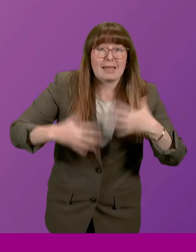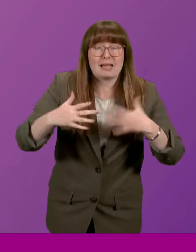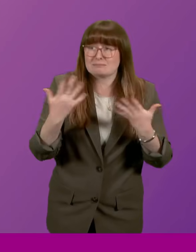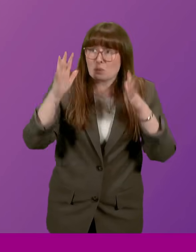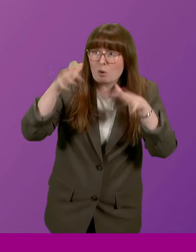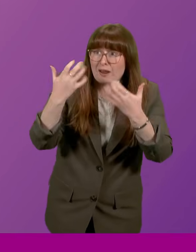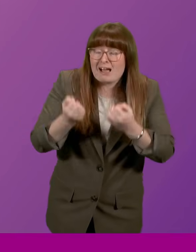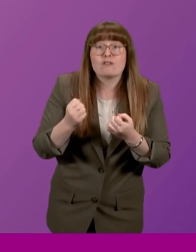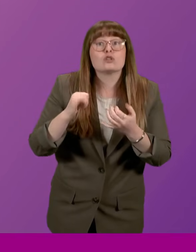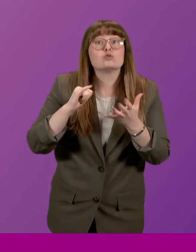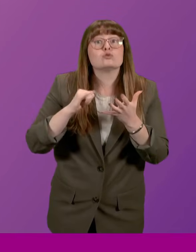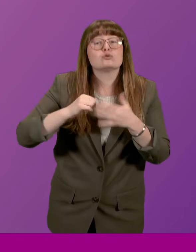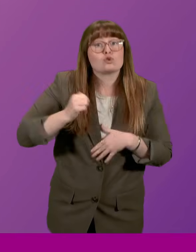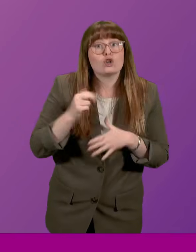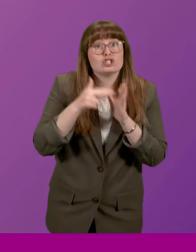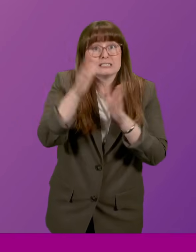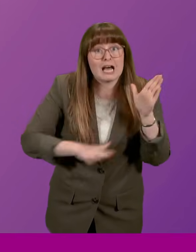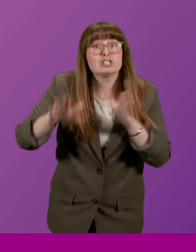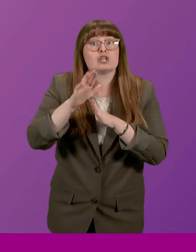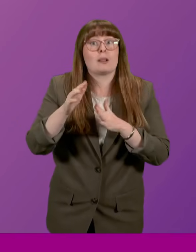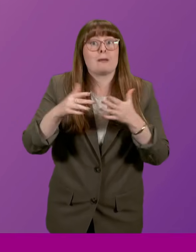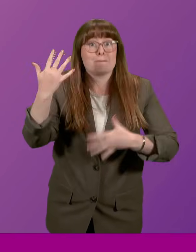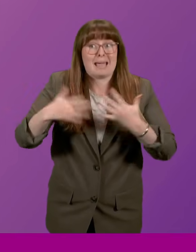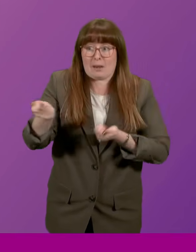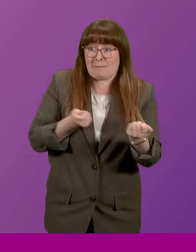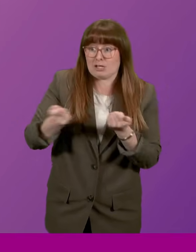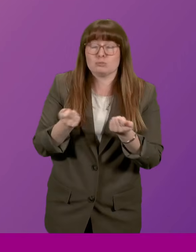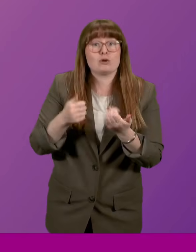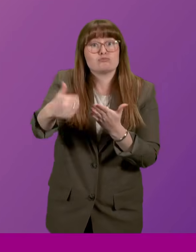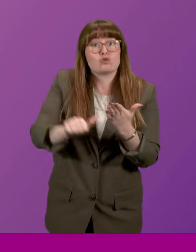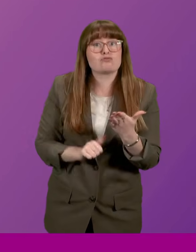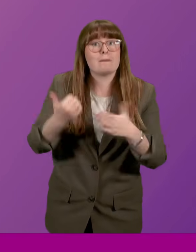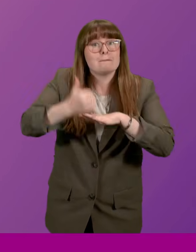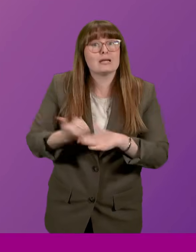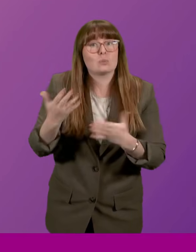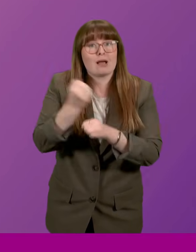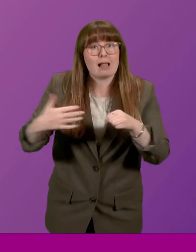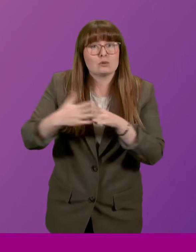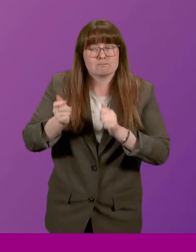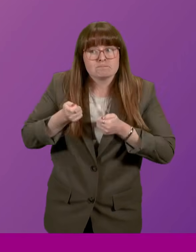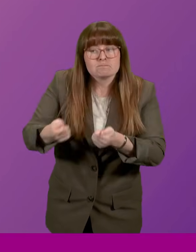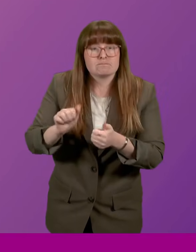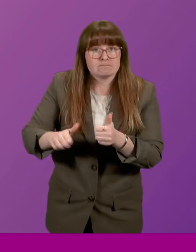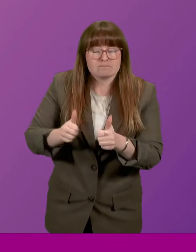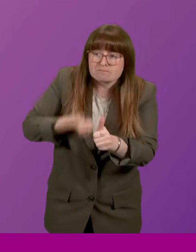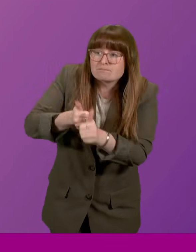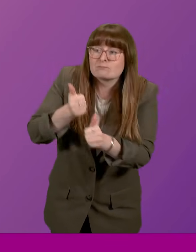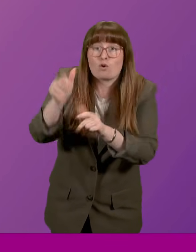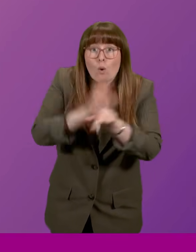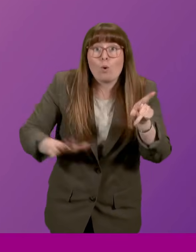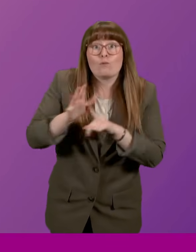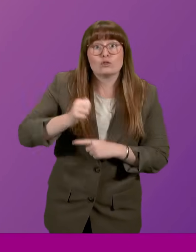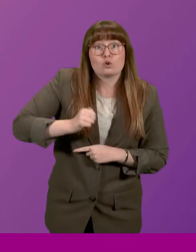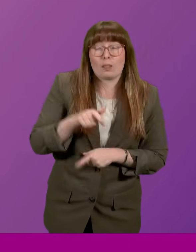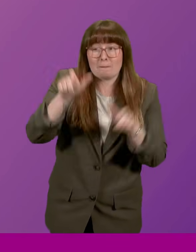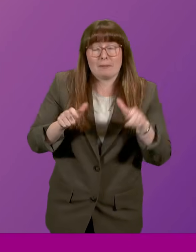that the Scottish National Residential Pain Management Programme, based in Glasgow, which provides intense support to people from all over Scotland who